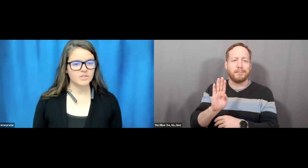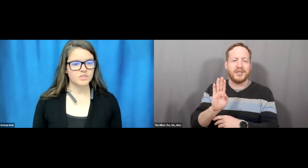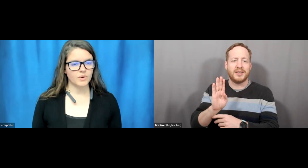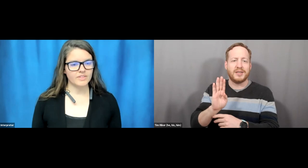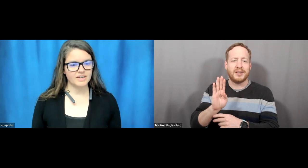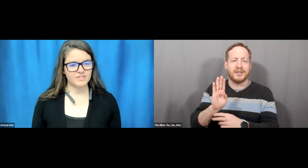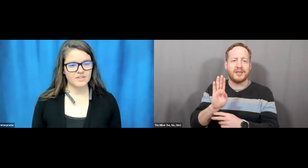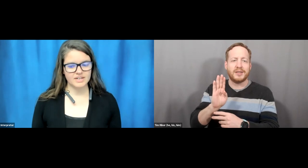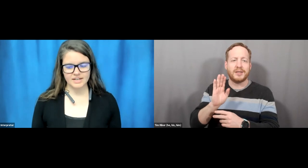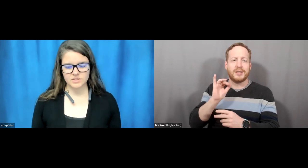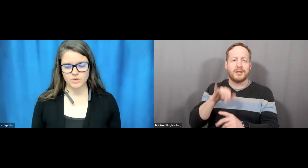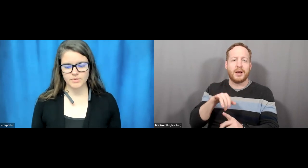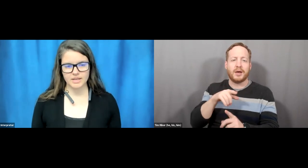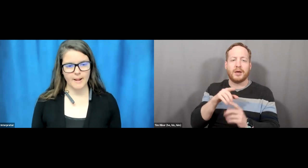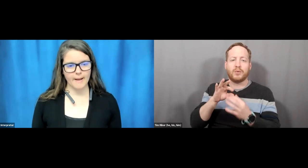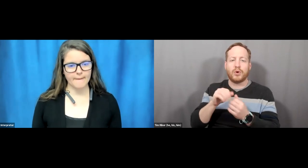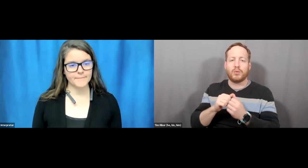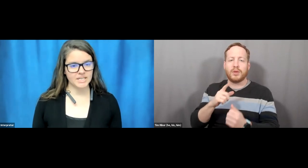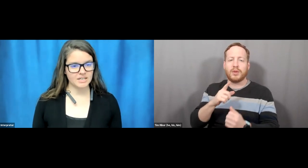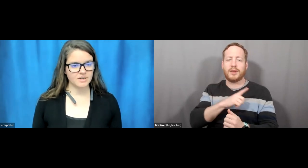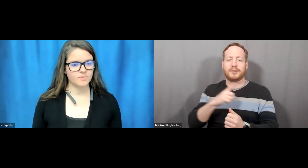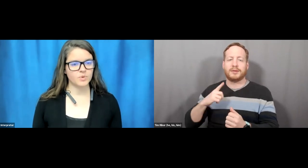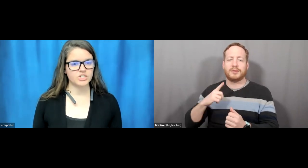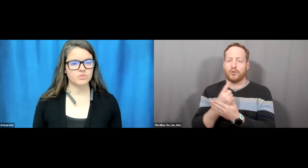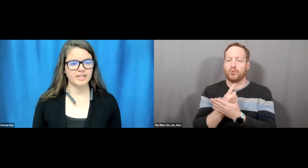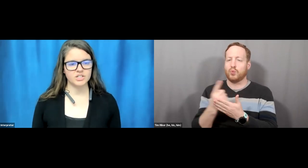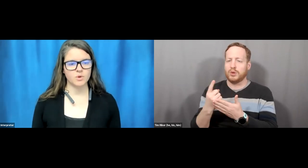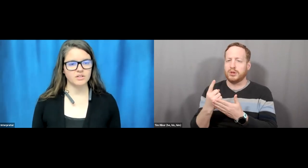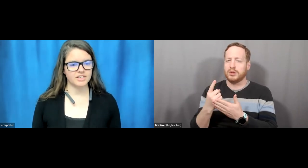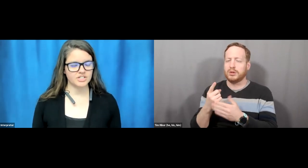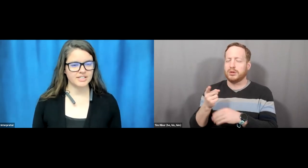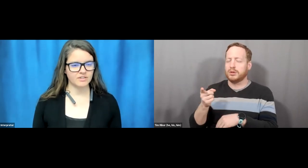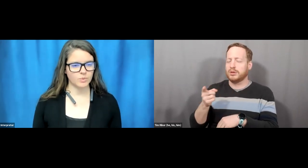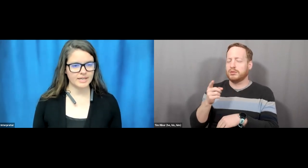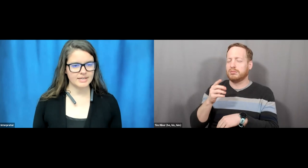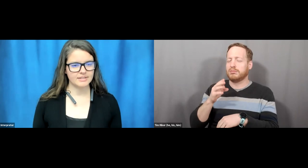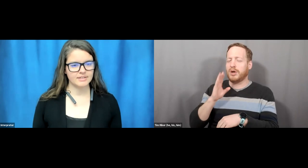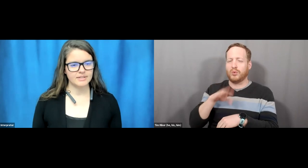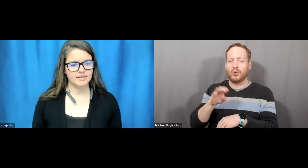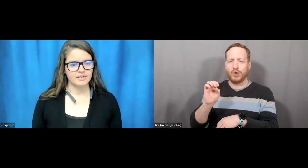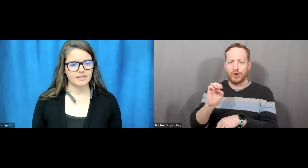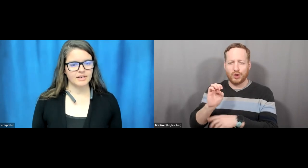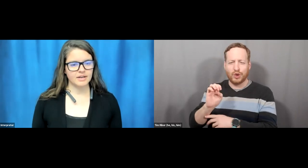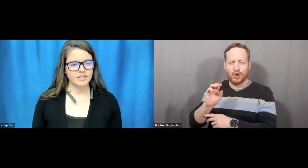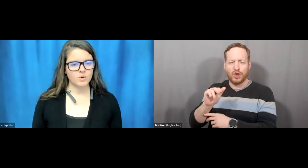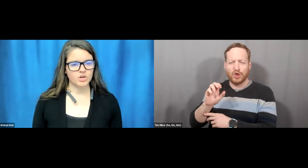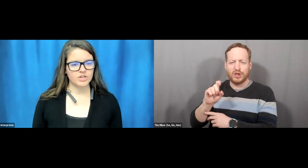So I think the next would be B, which is related to our legislative week. I know